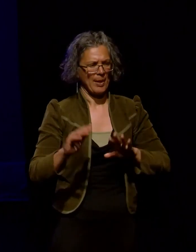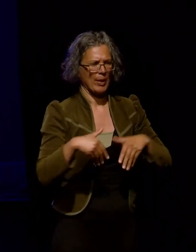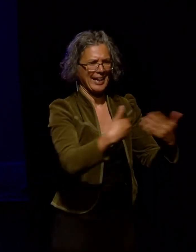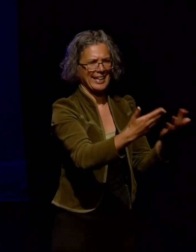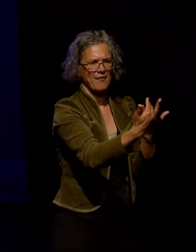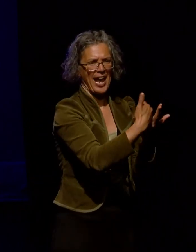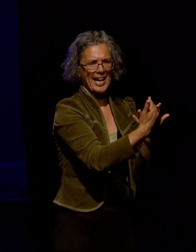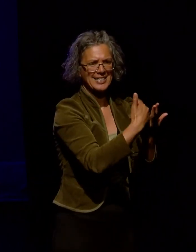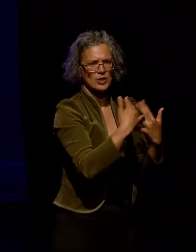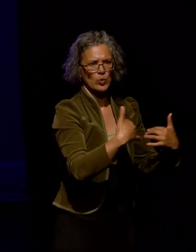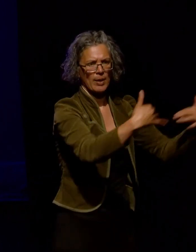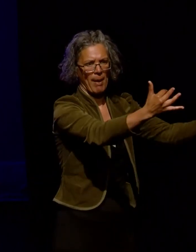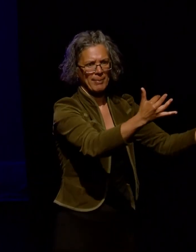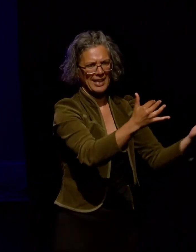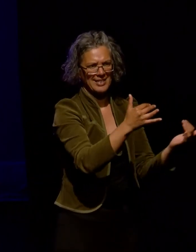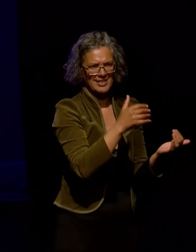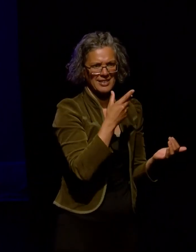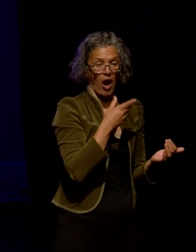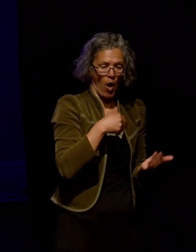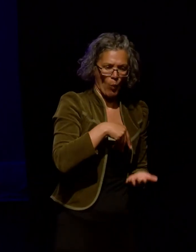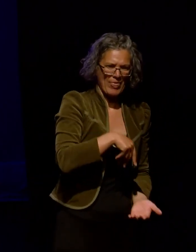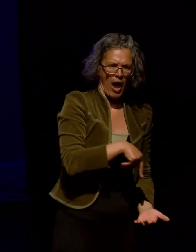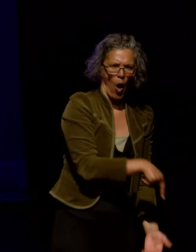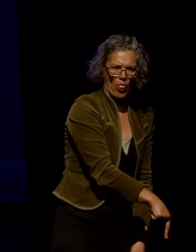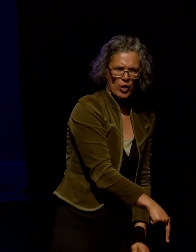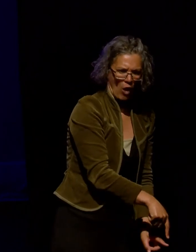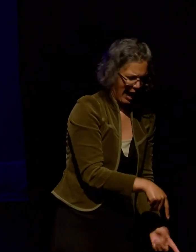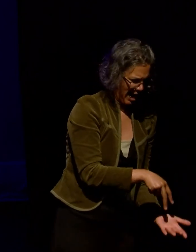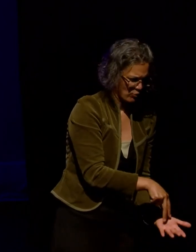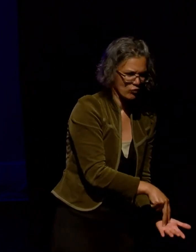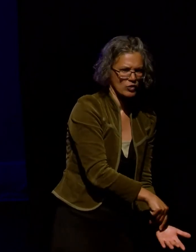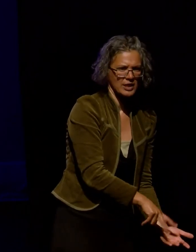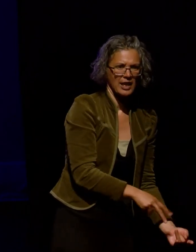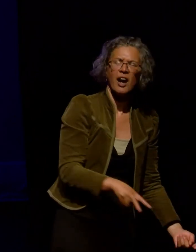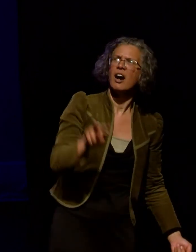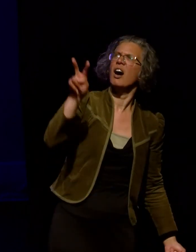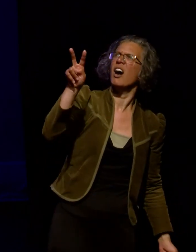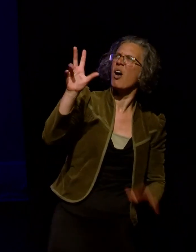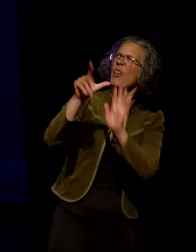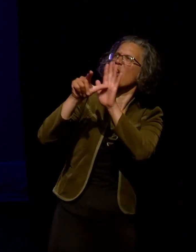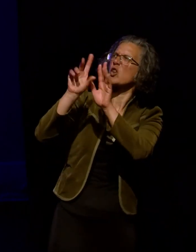access this via an app on their phone down on the ground and be able to see the space and move around it.